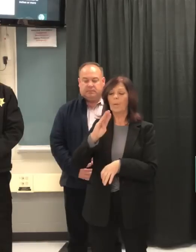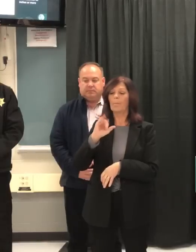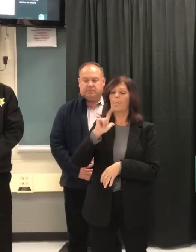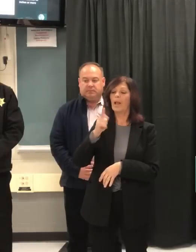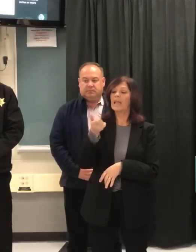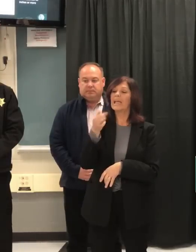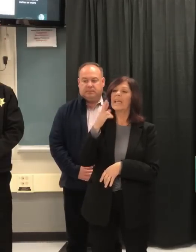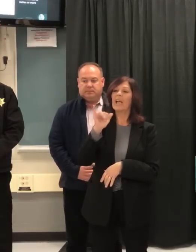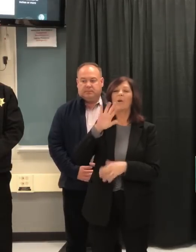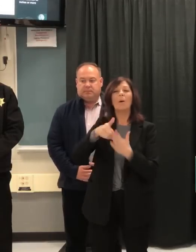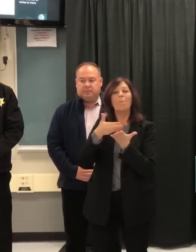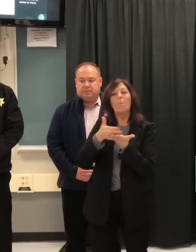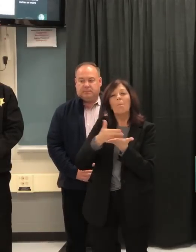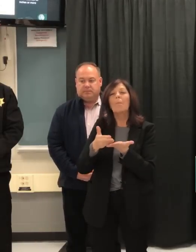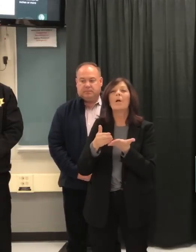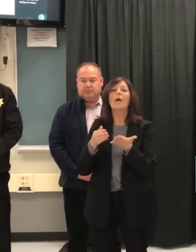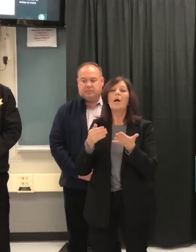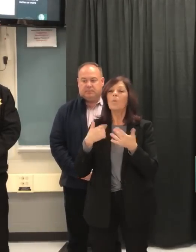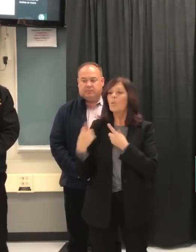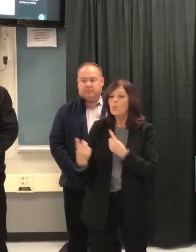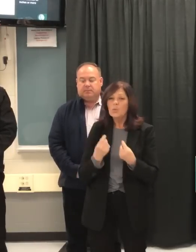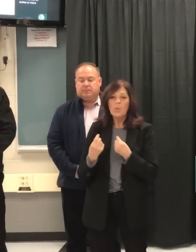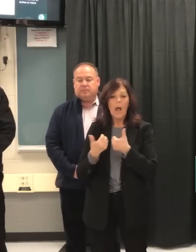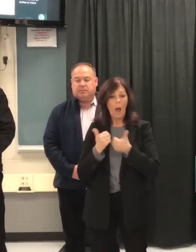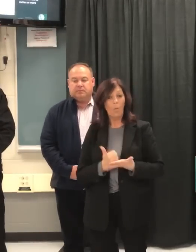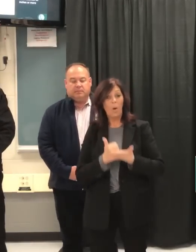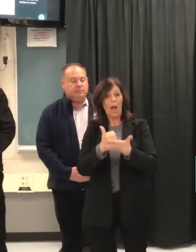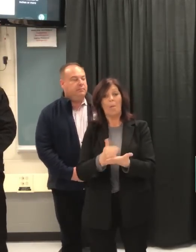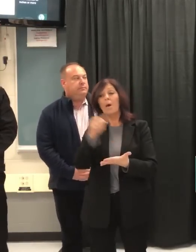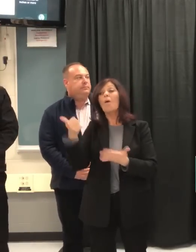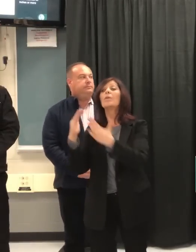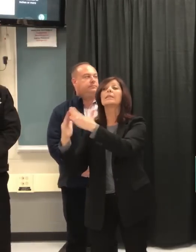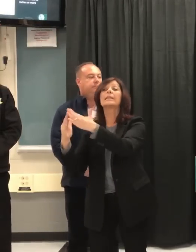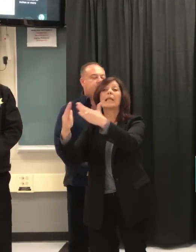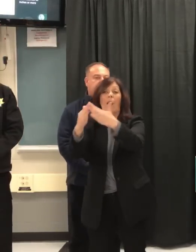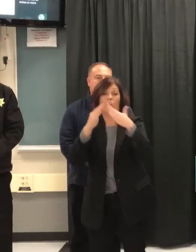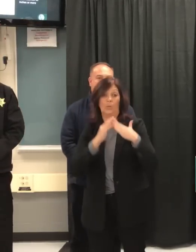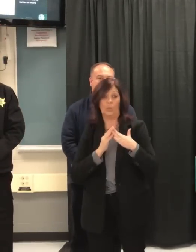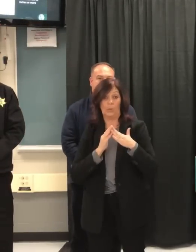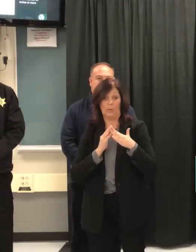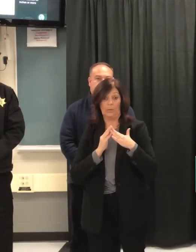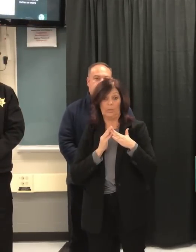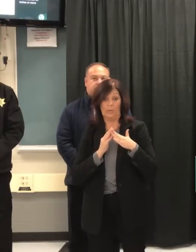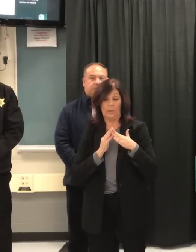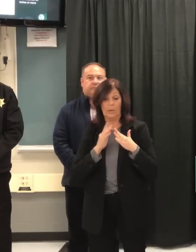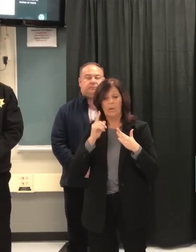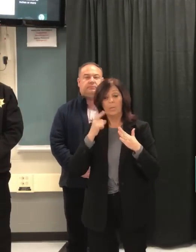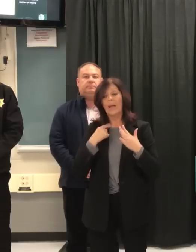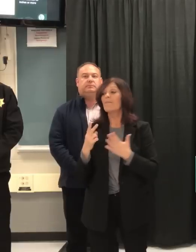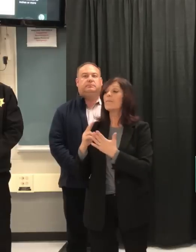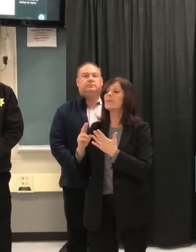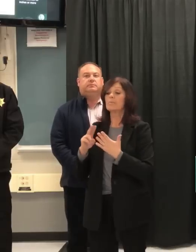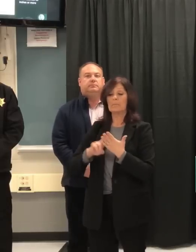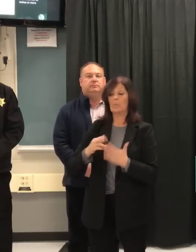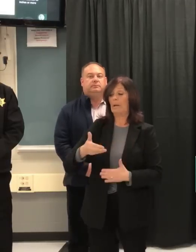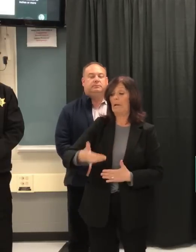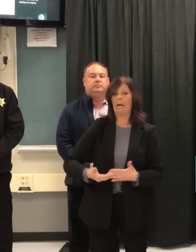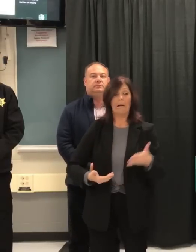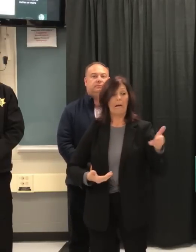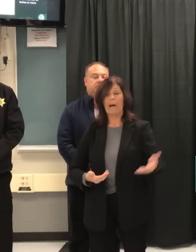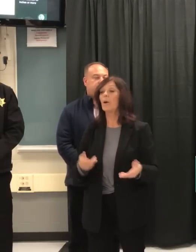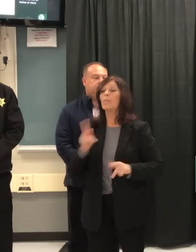about how we're responding, what we're doing, and how we're helping other municipalities by having contracted with a number